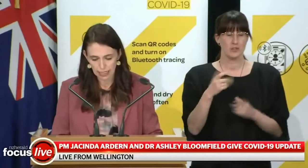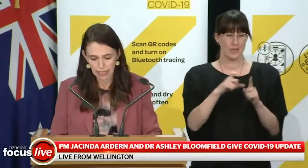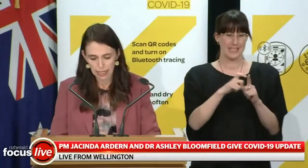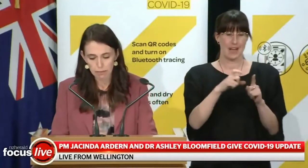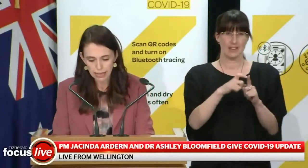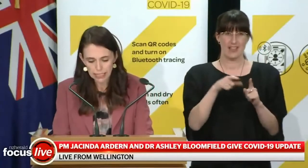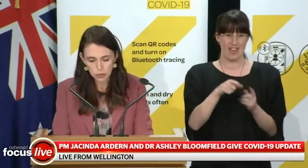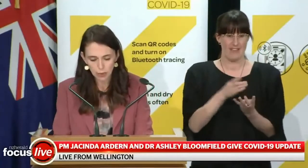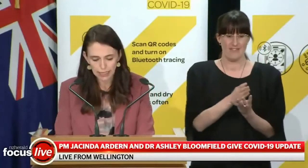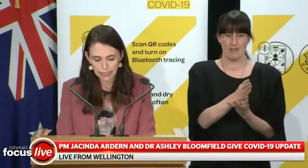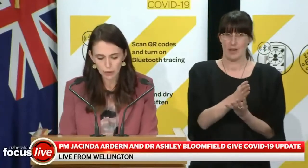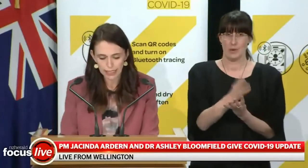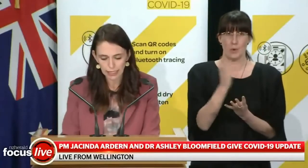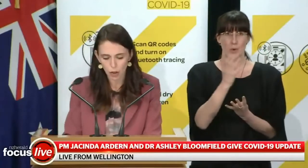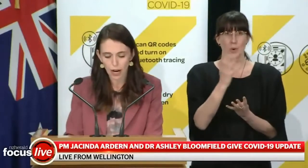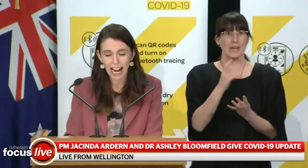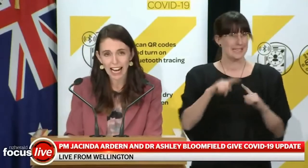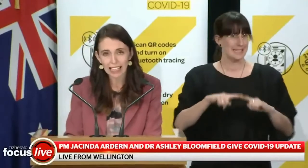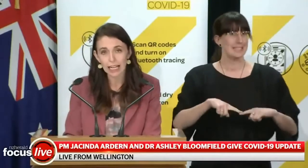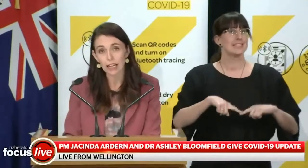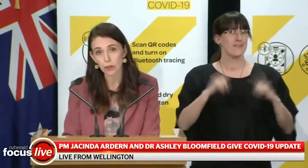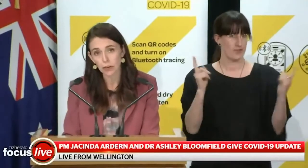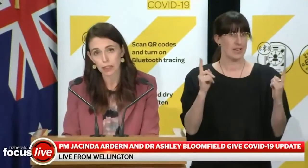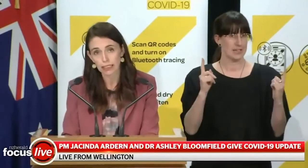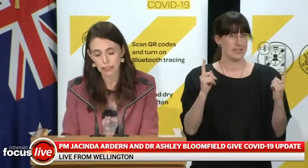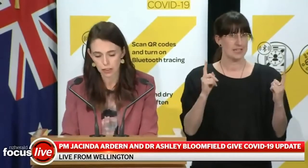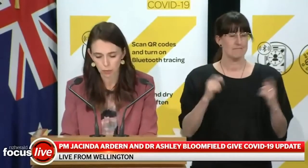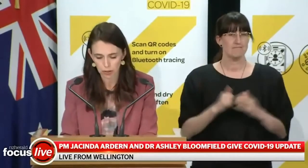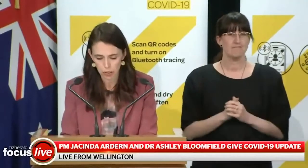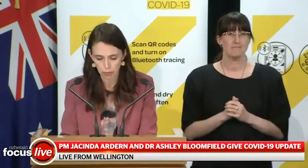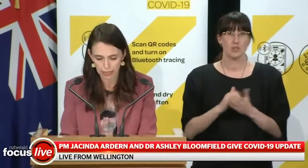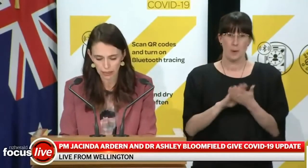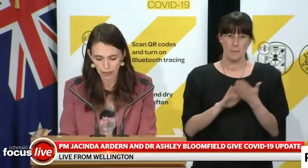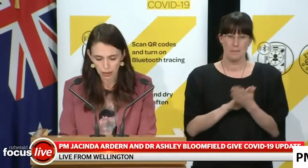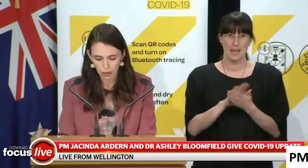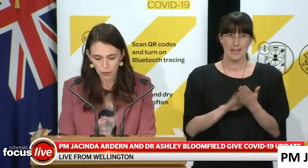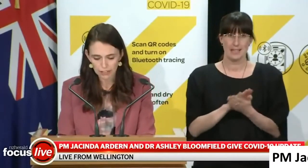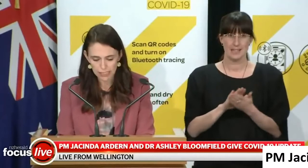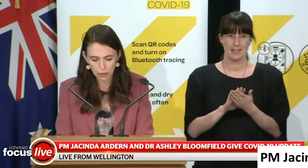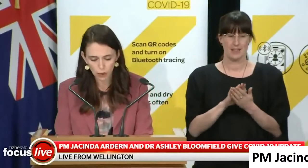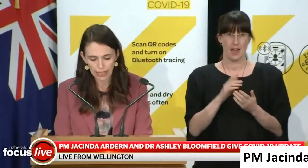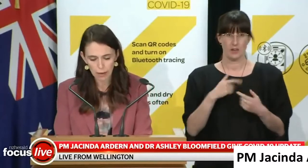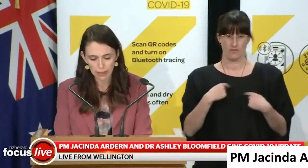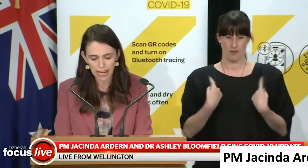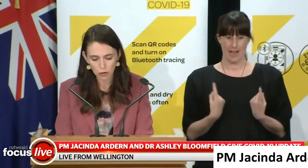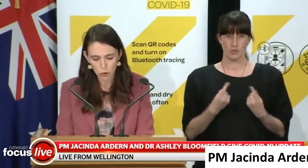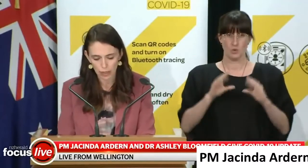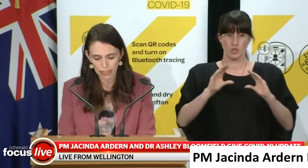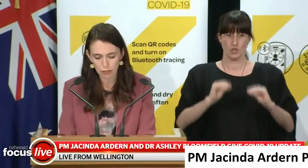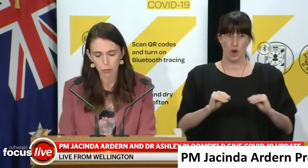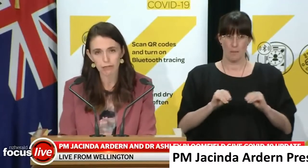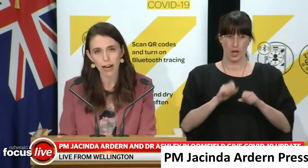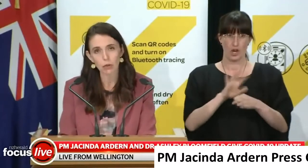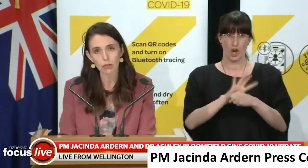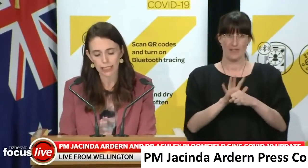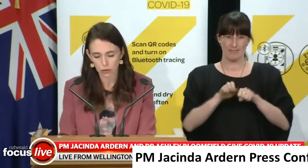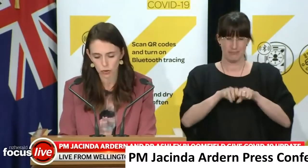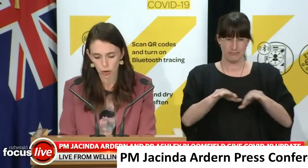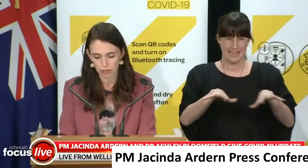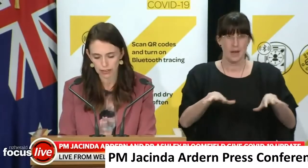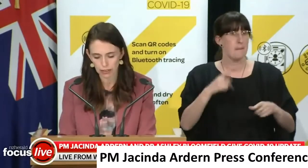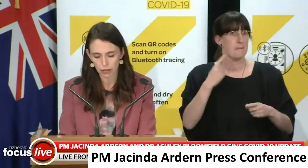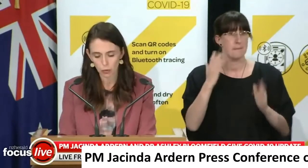is. It means we need to again go hard and early to stop the spread. We have seen what can happen elsewhere if we fail